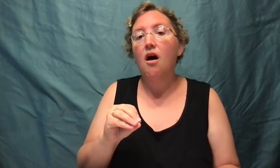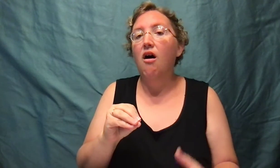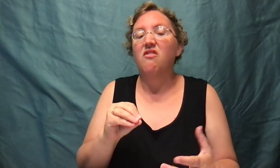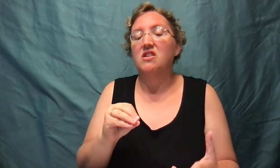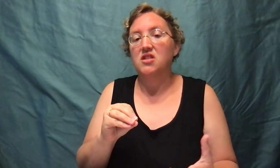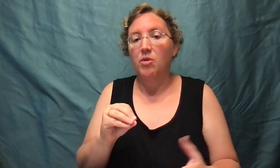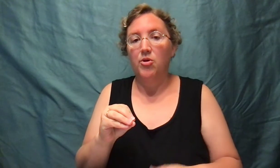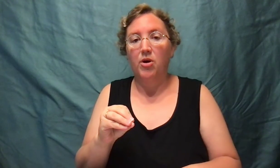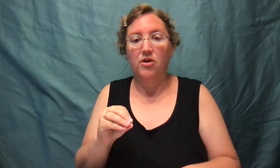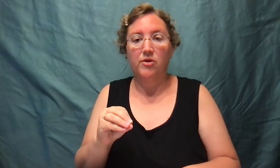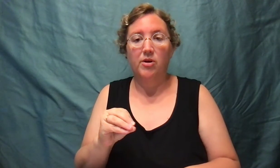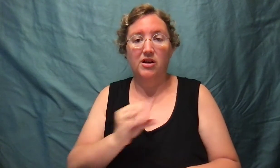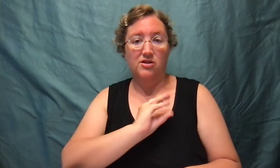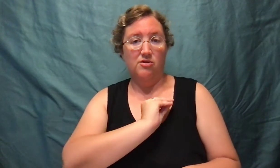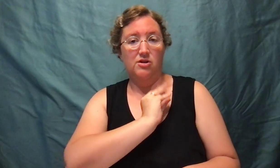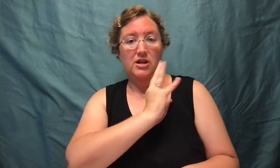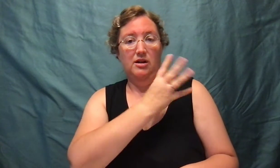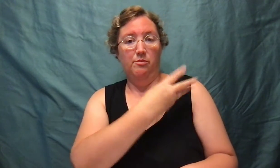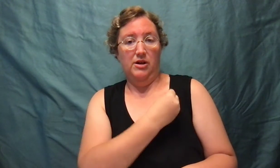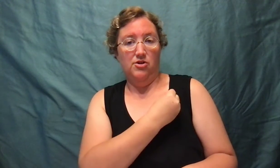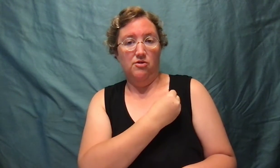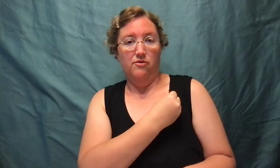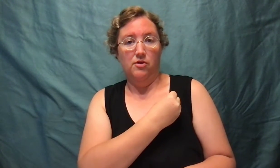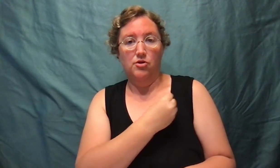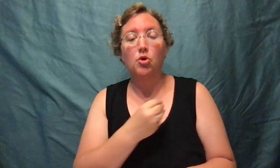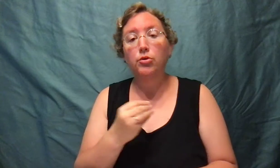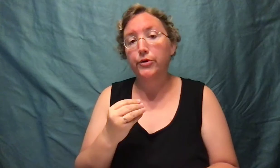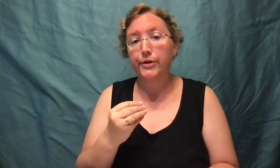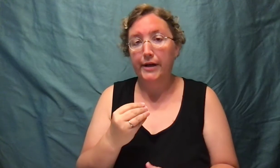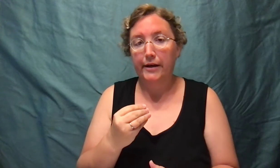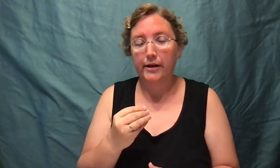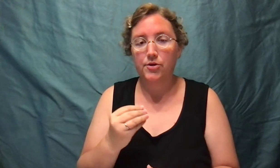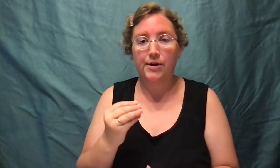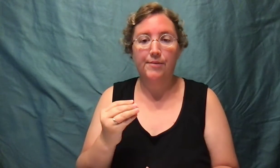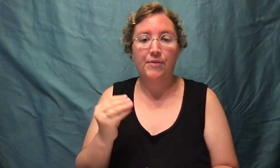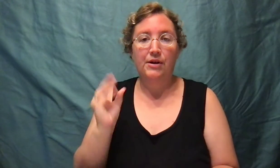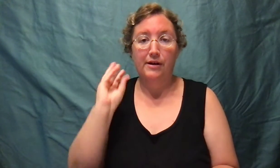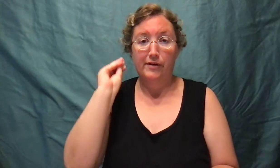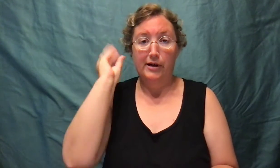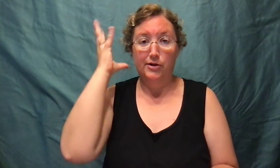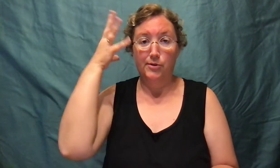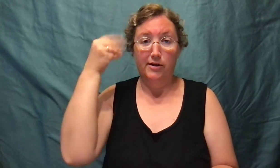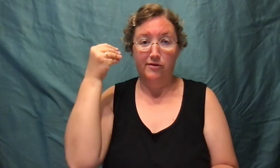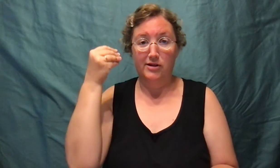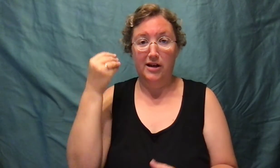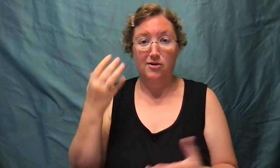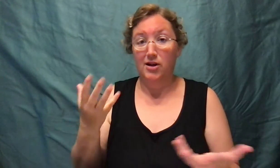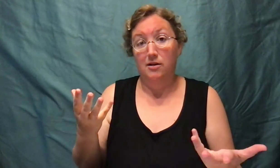of some other part of your body. So you could take a picture of your shoulder to take an X-ray. X-ray of the side of your head. I